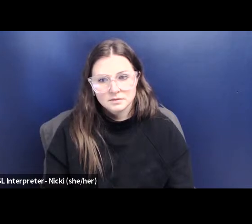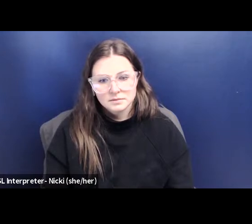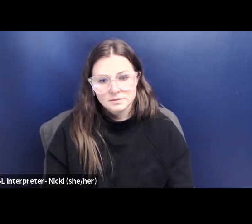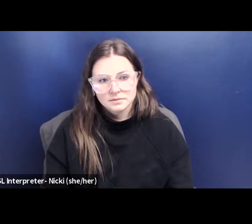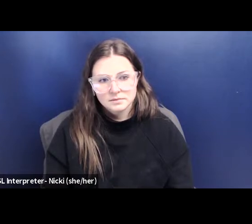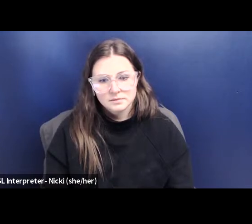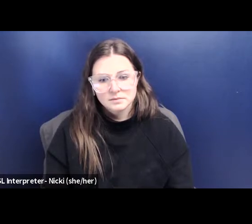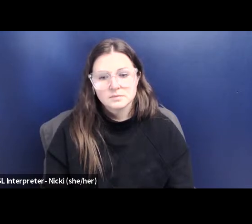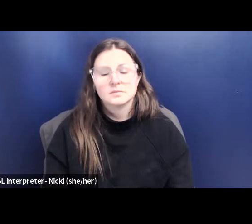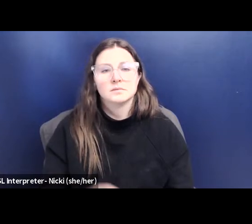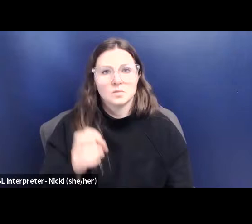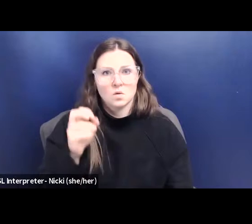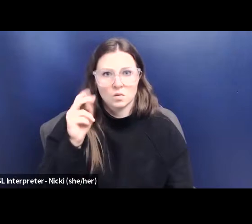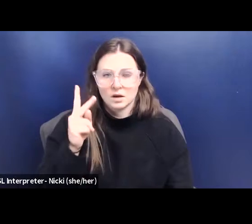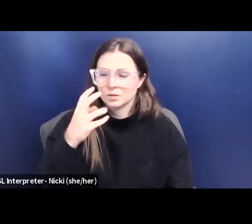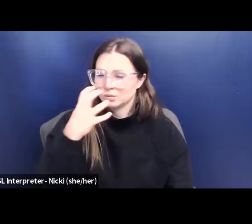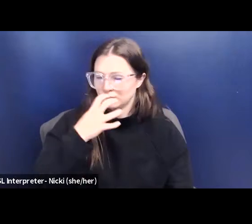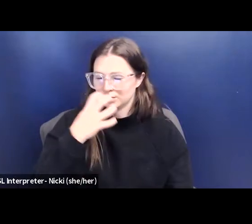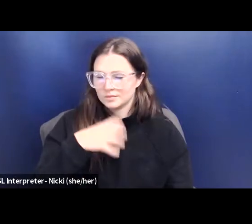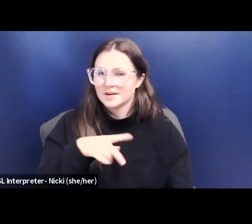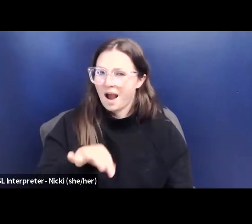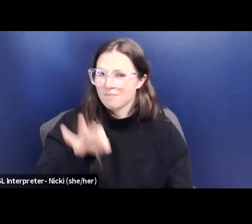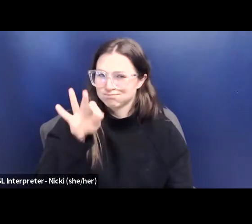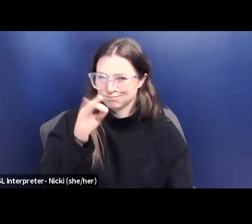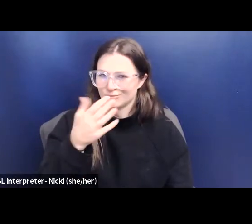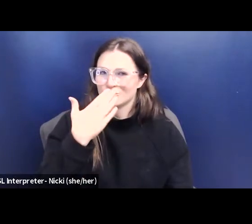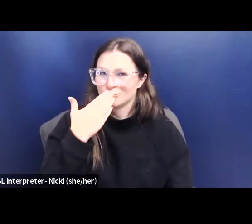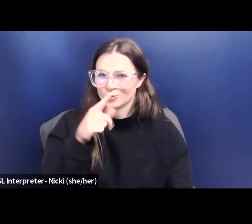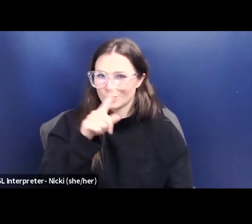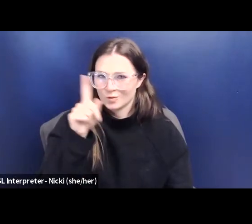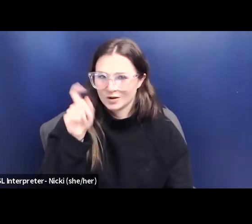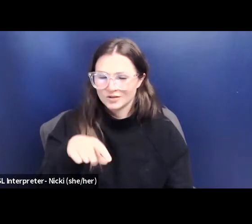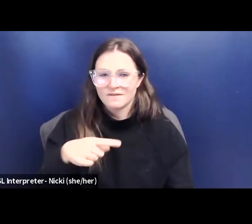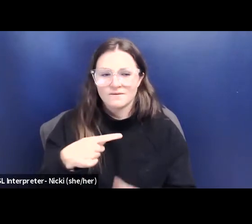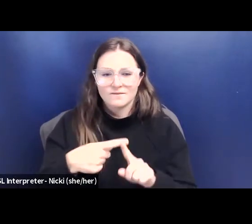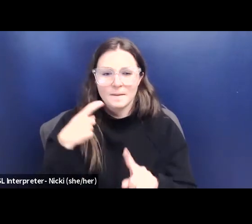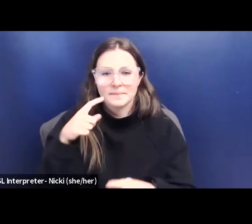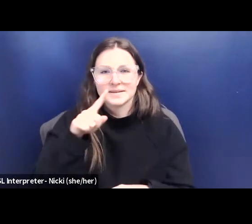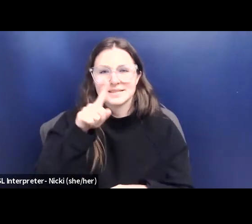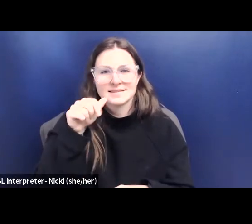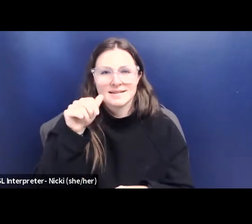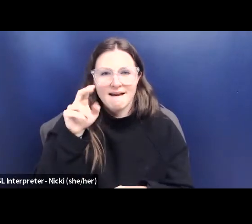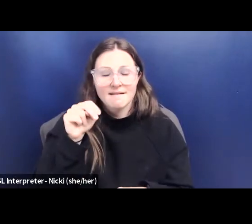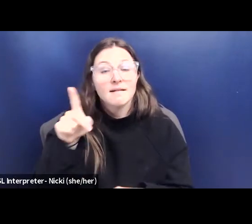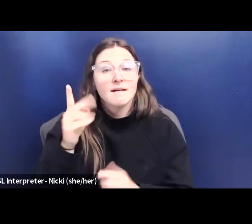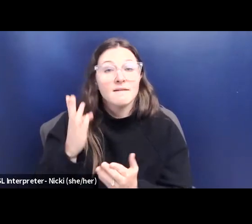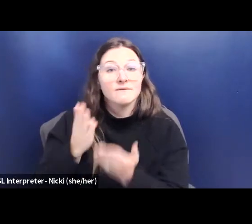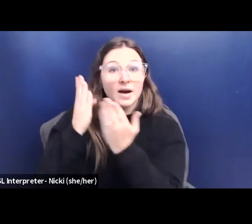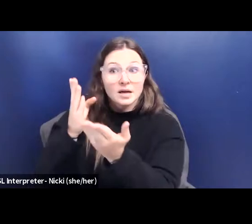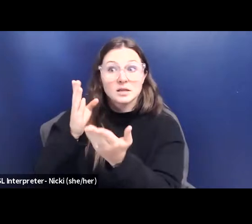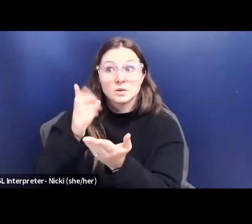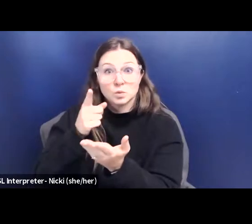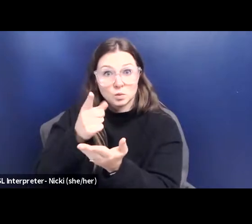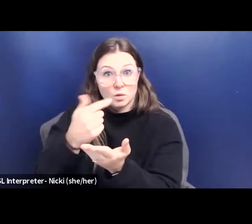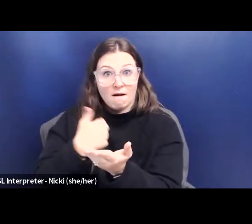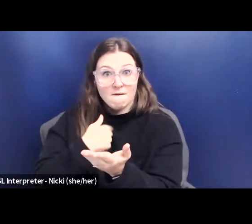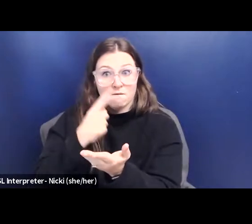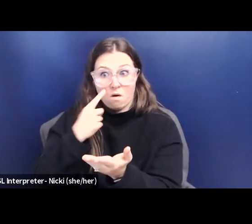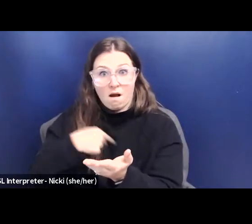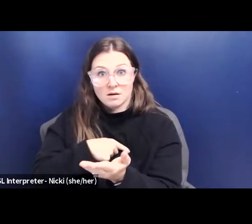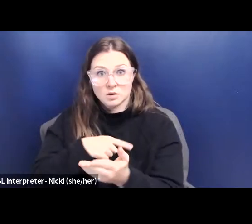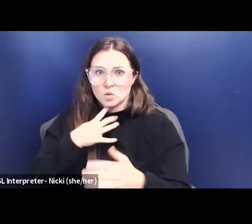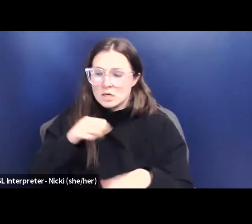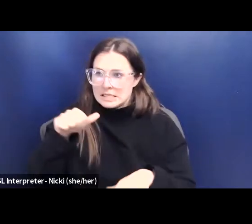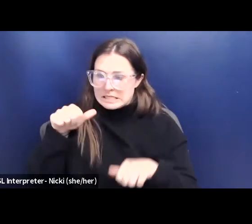All right, this is a great question from Zan. What advice do you have for those of us who are weary of being